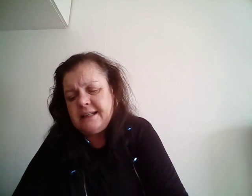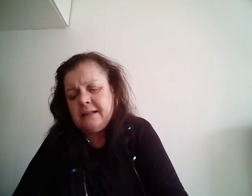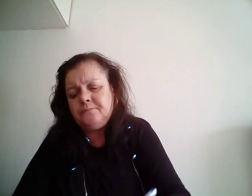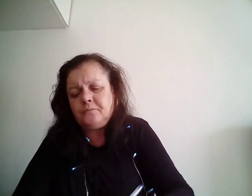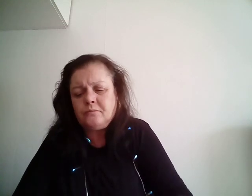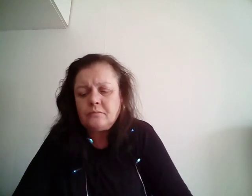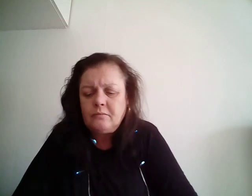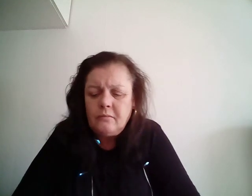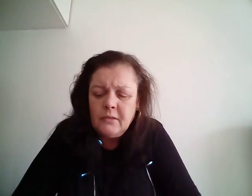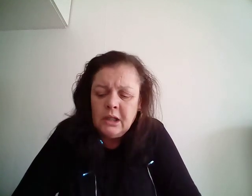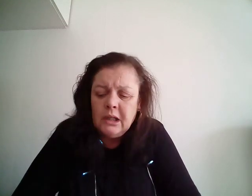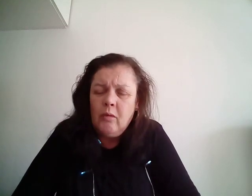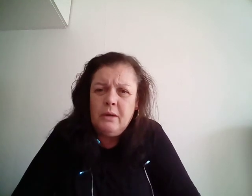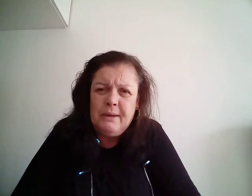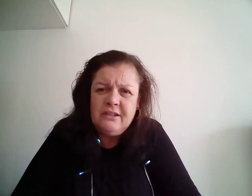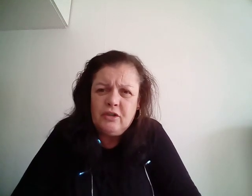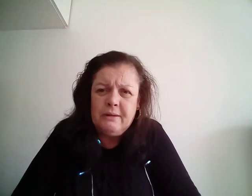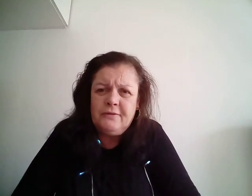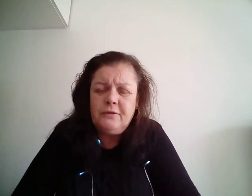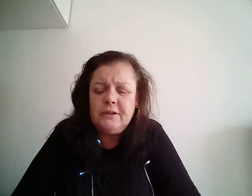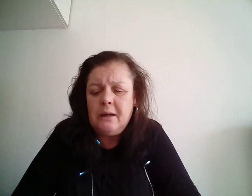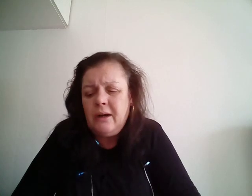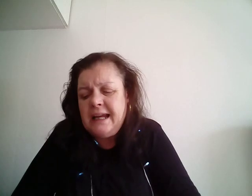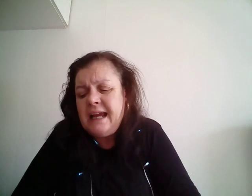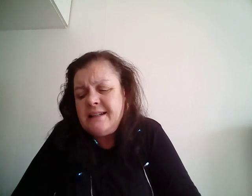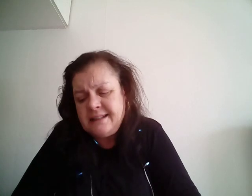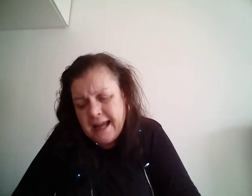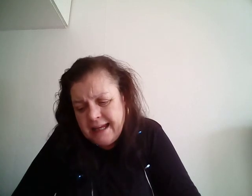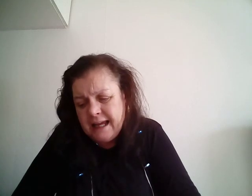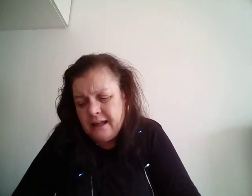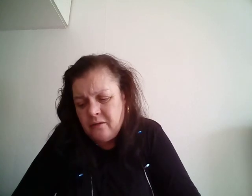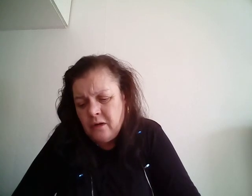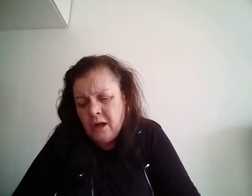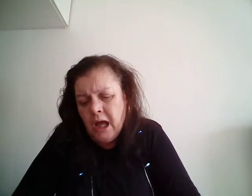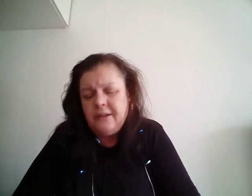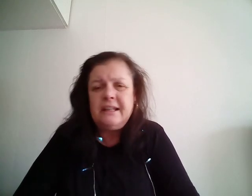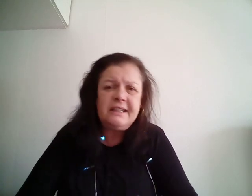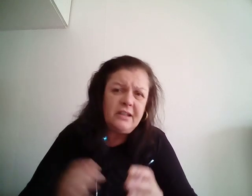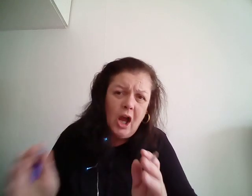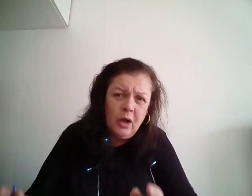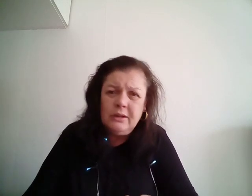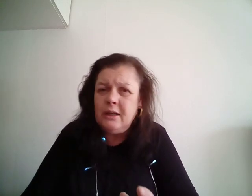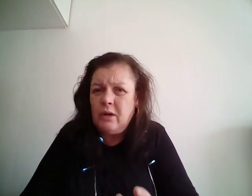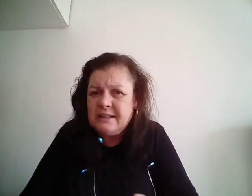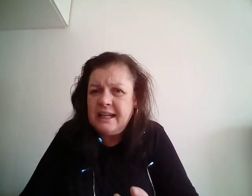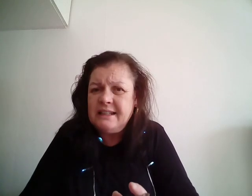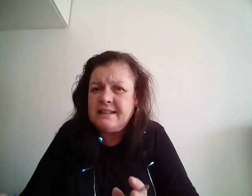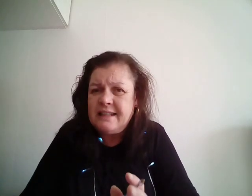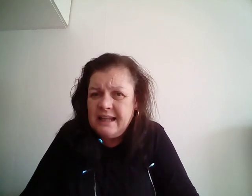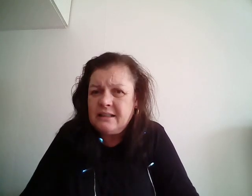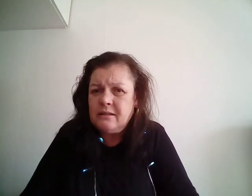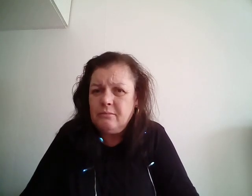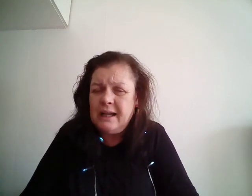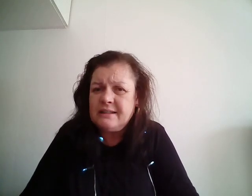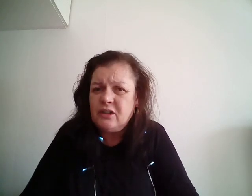now, with Benjamin Fulford. Now, what he's saying, this is only what he said, my delicious